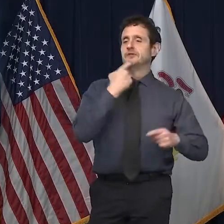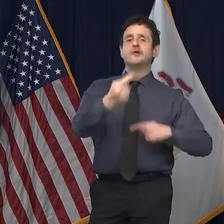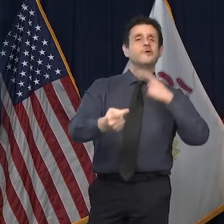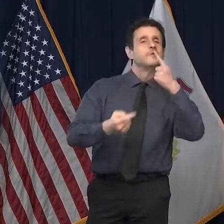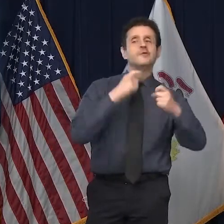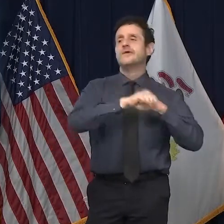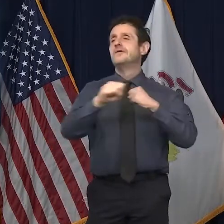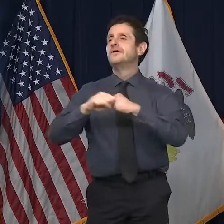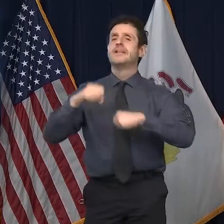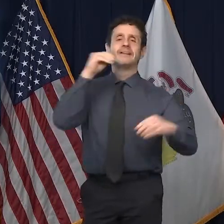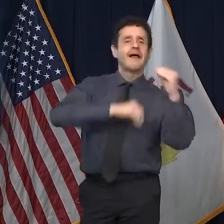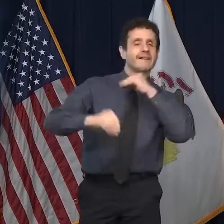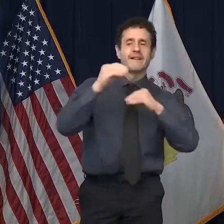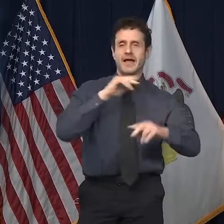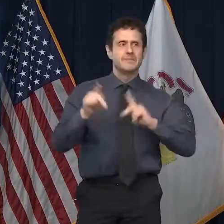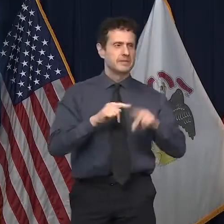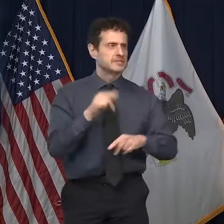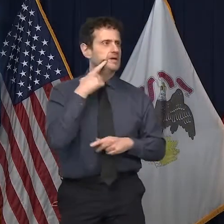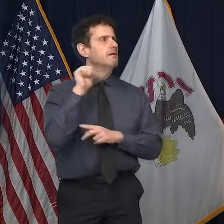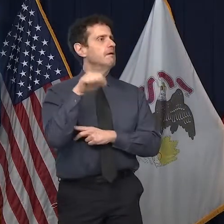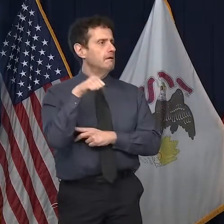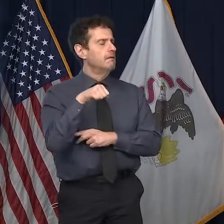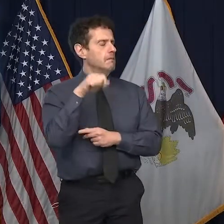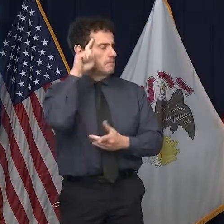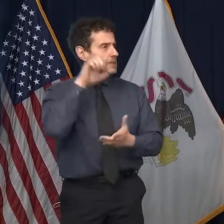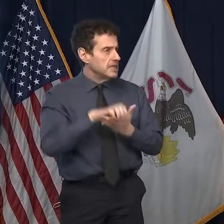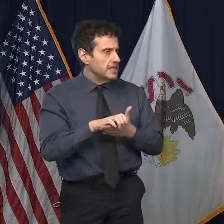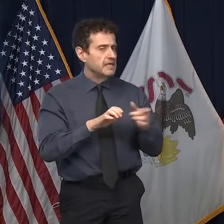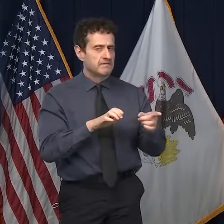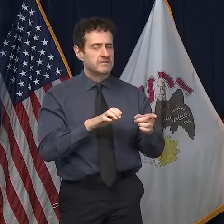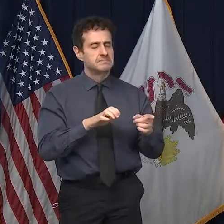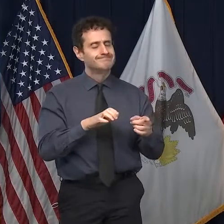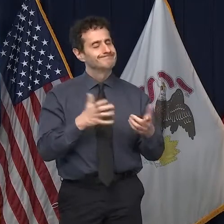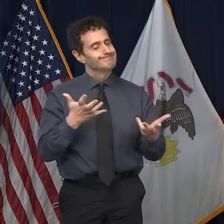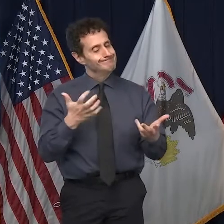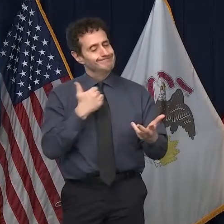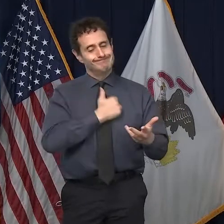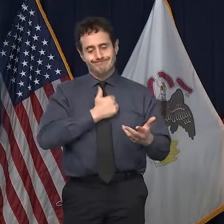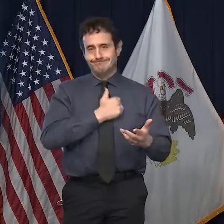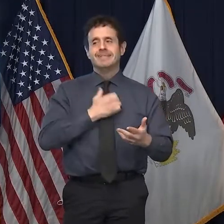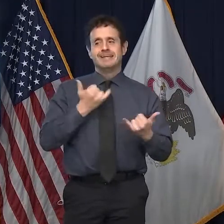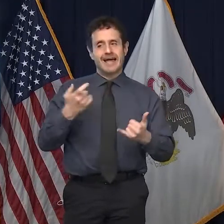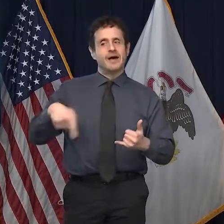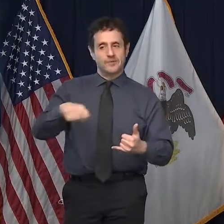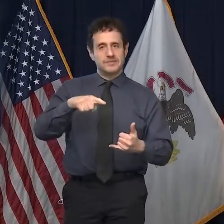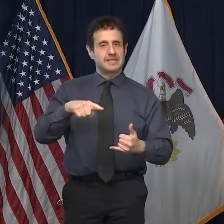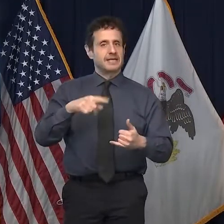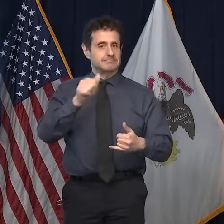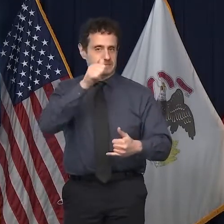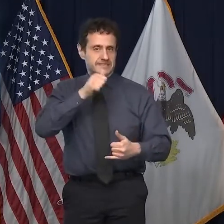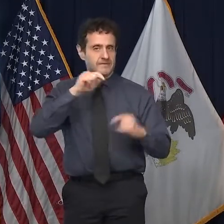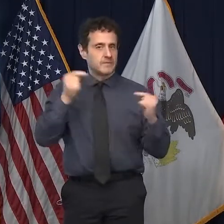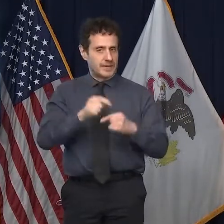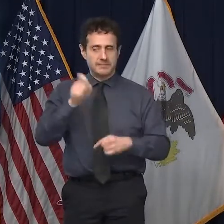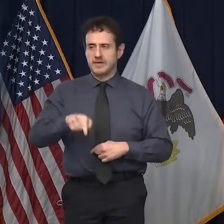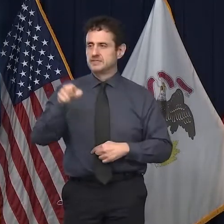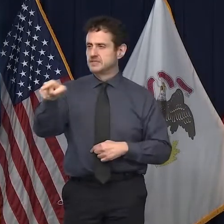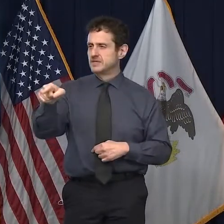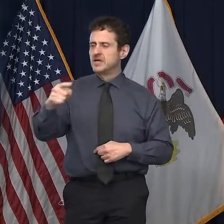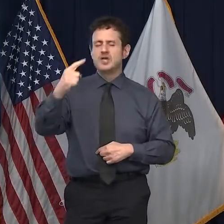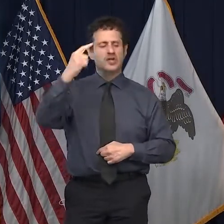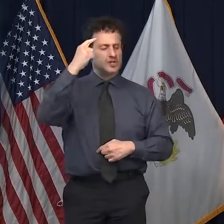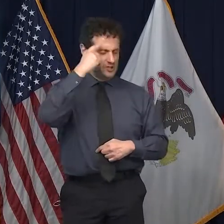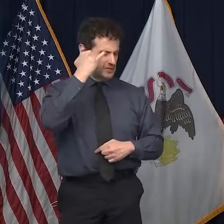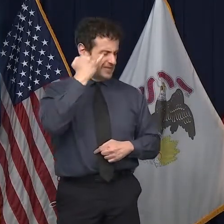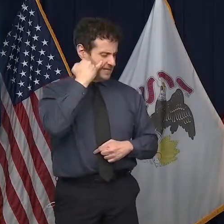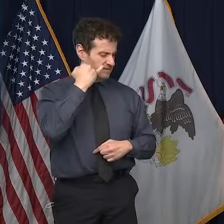believed that, and that's too bad. And now we're going to have to suffer the pain that they've brought on. Governor, do you think if you tied it to pension